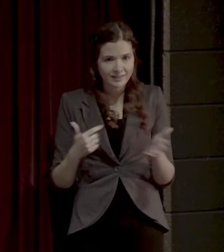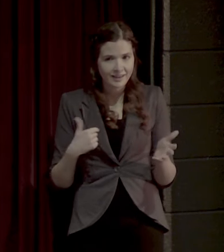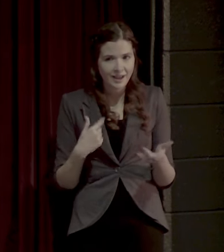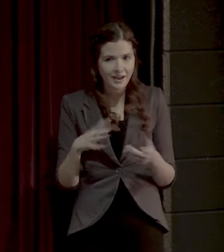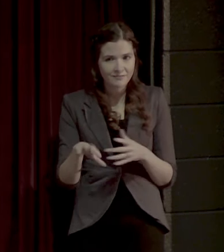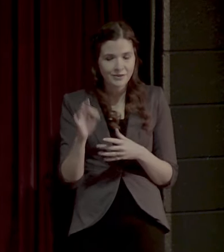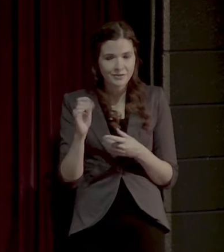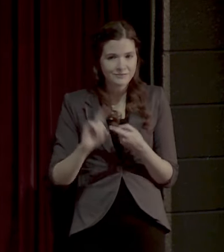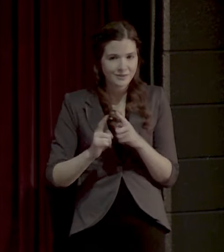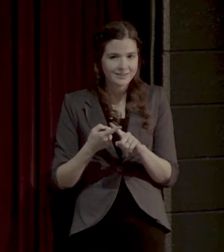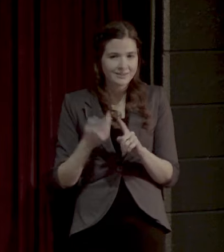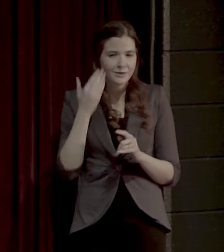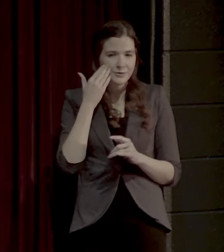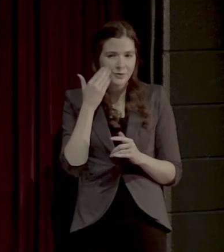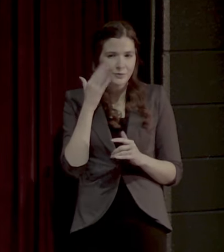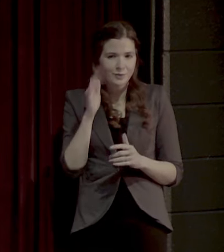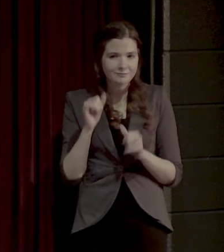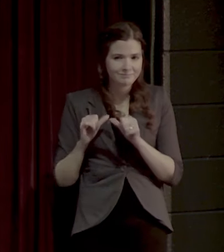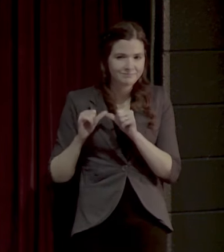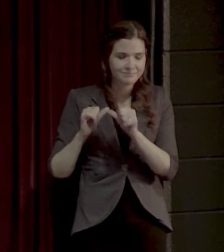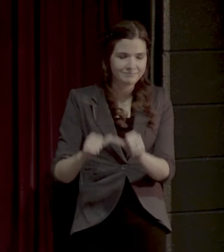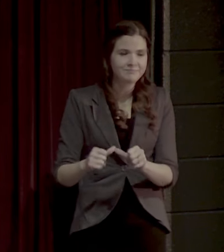friendships that I know will last a lifetime.